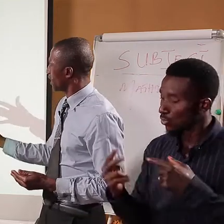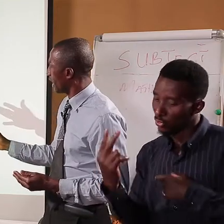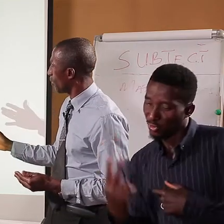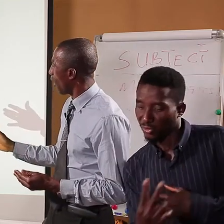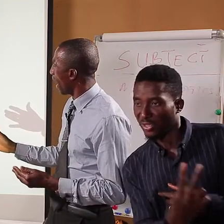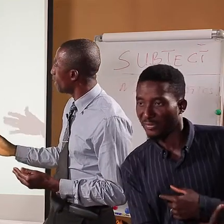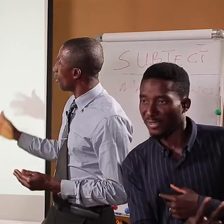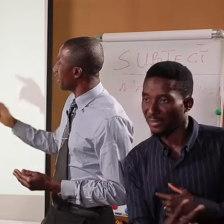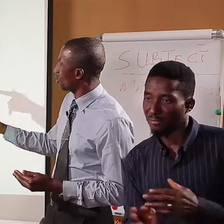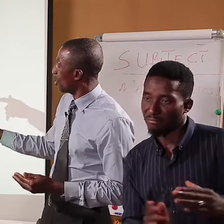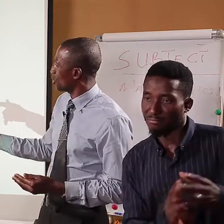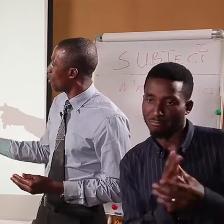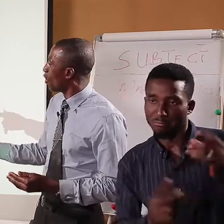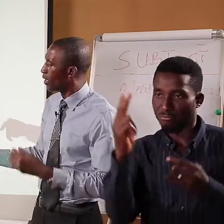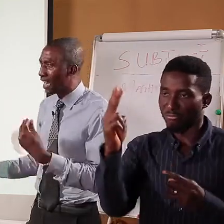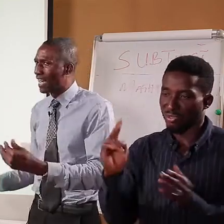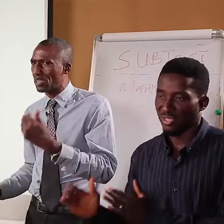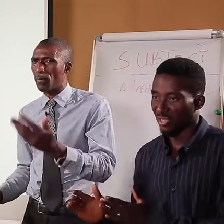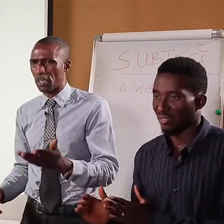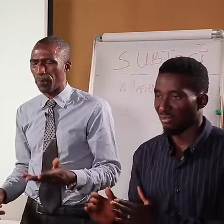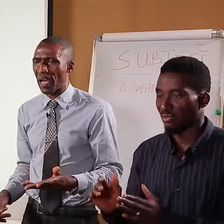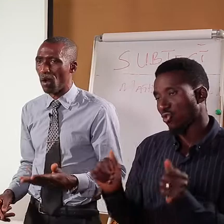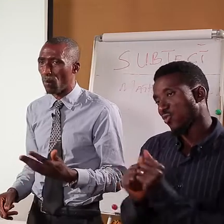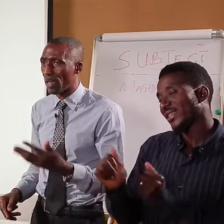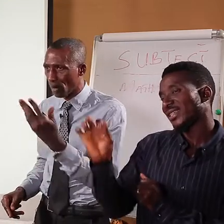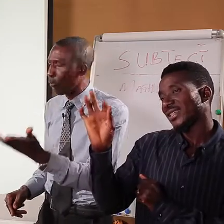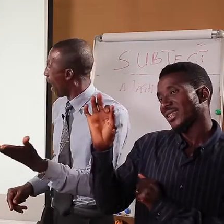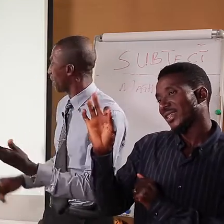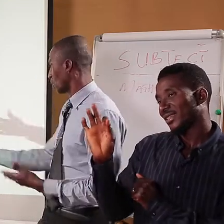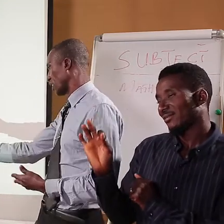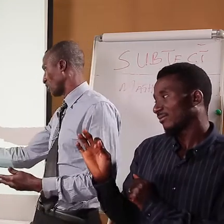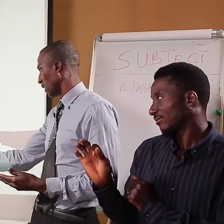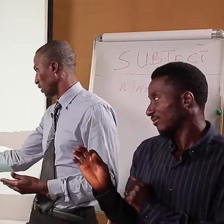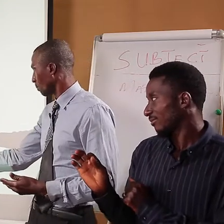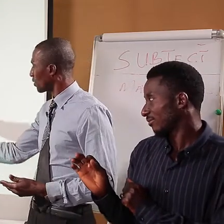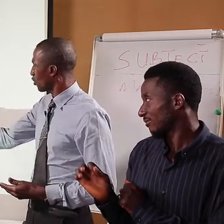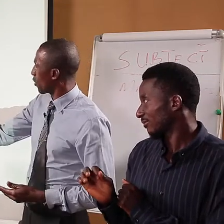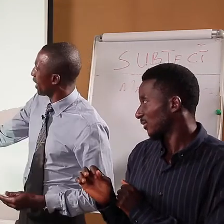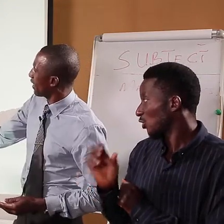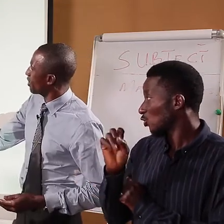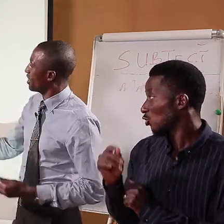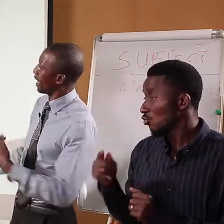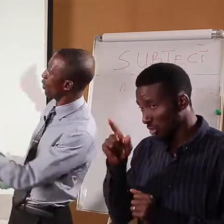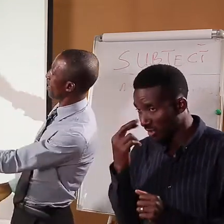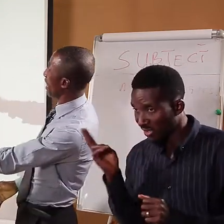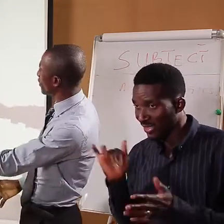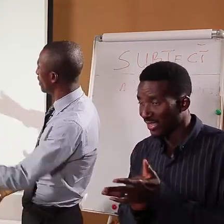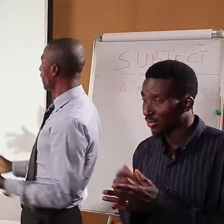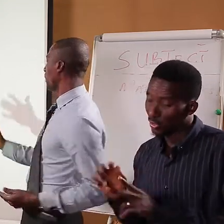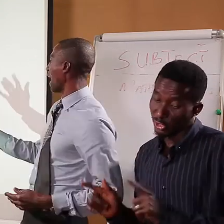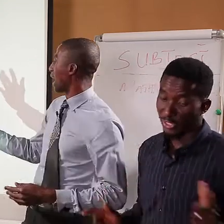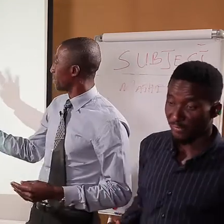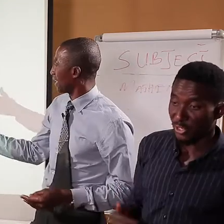the coefficient of y, which is also known as the multiplier of what? Of y, which is 19. So you can now see that on the